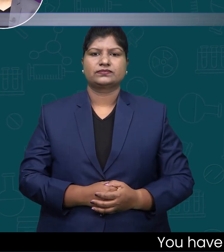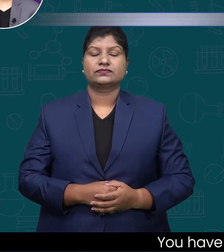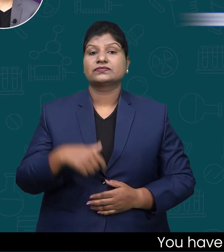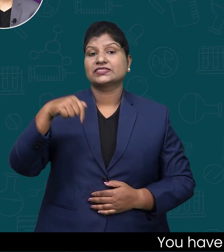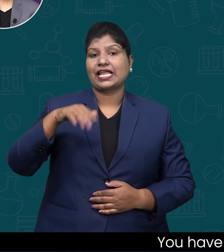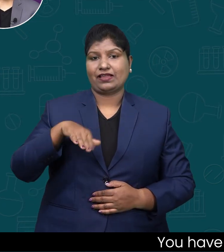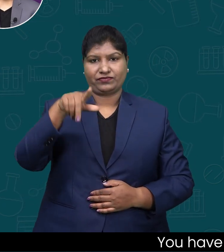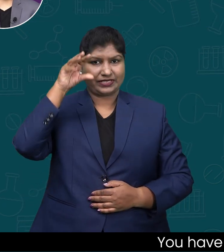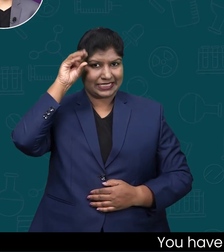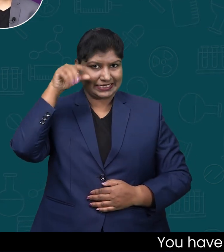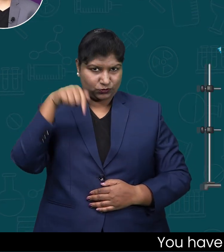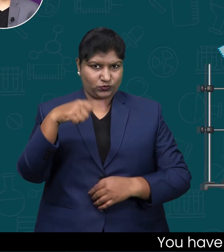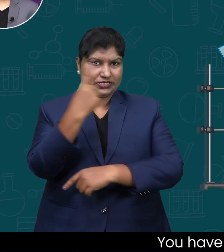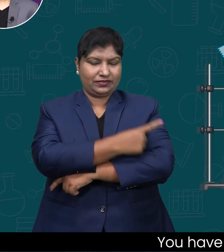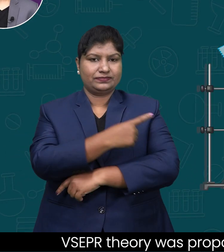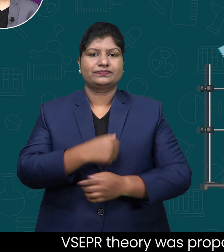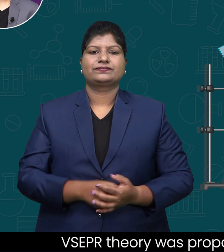You have learned today